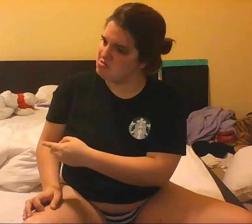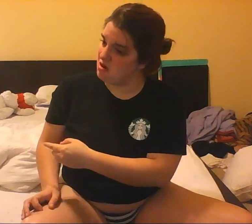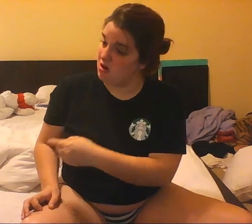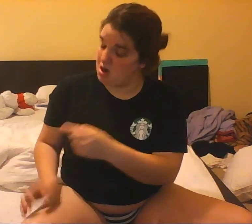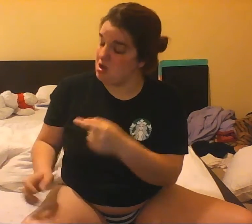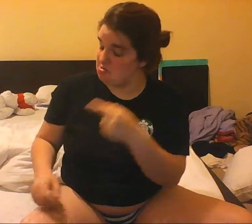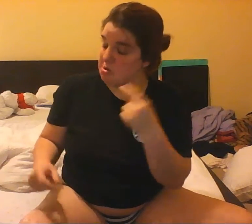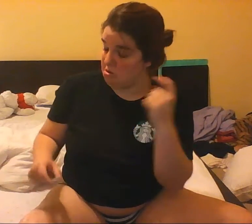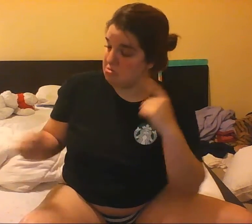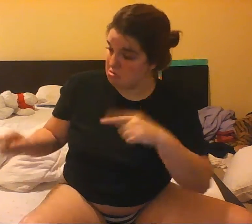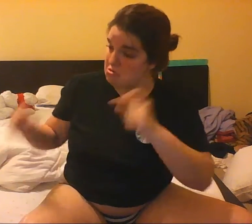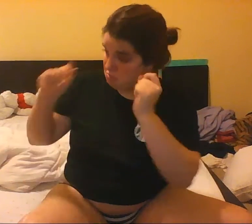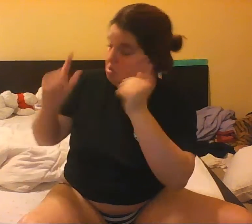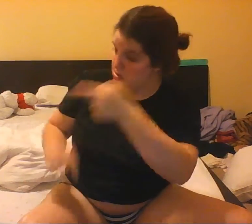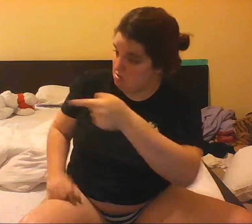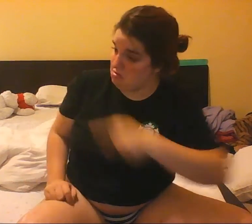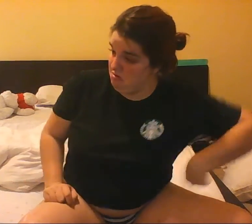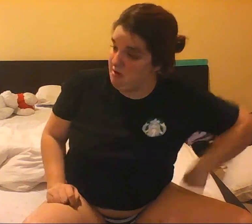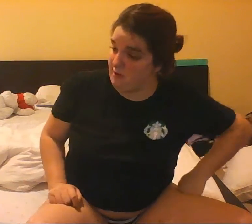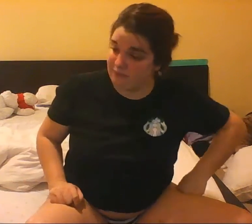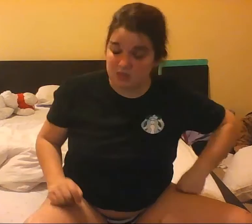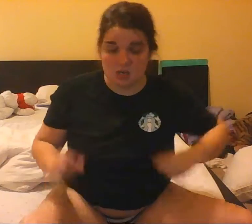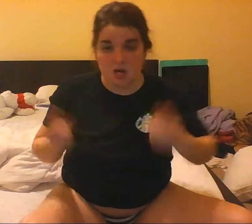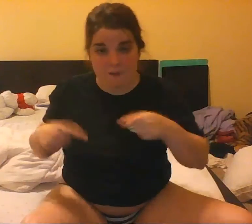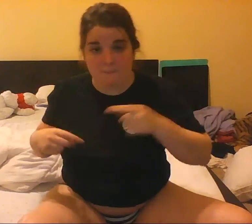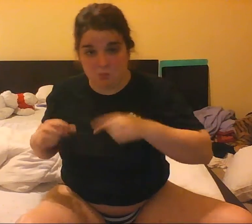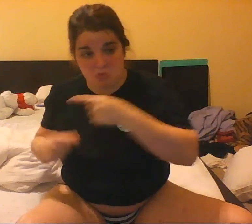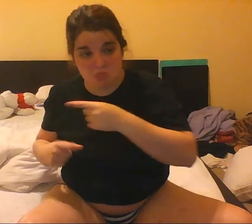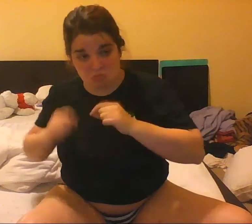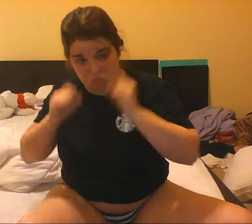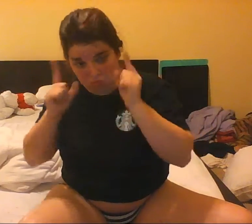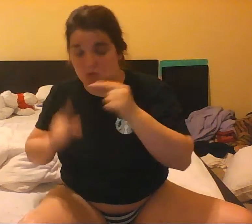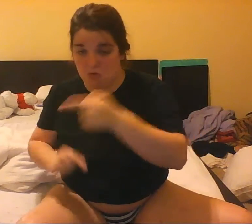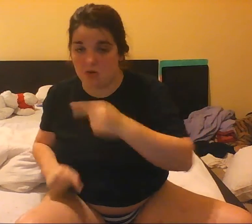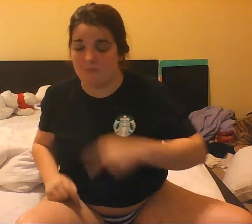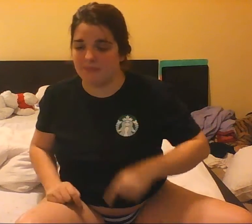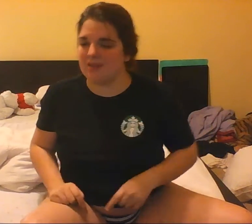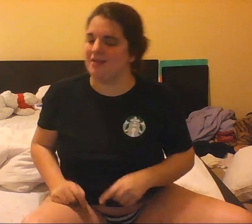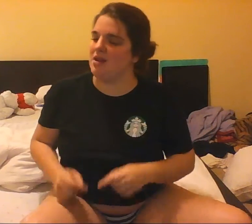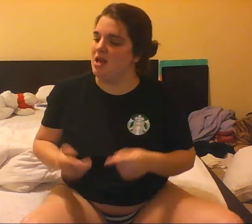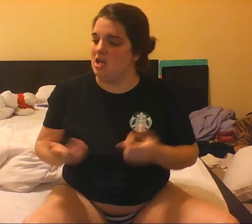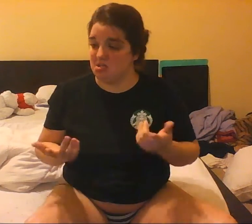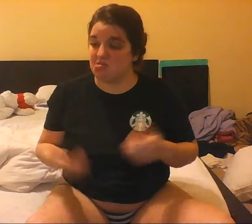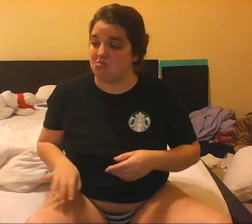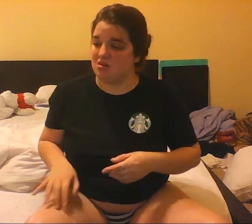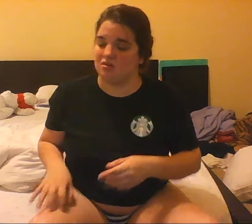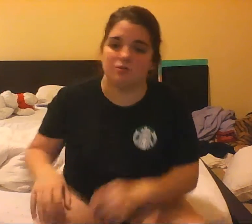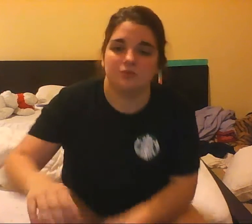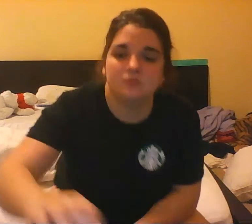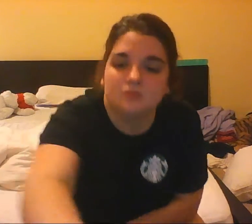there. And at one point in the movie, I remember her saying, you've murdered me. This is a death sentence. And I thought, yeah, kind of.